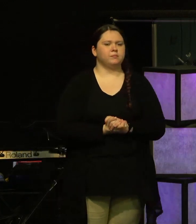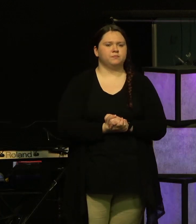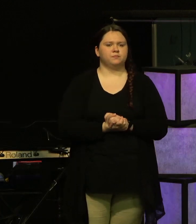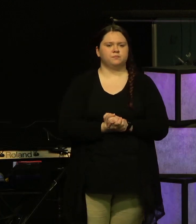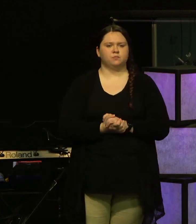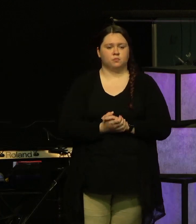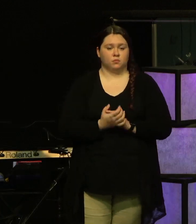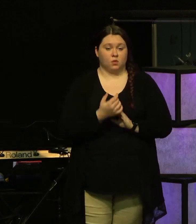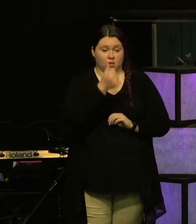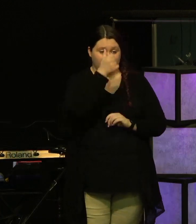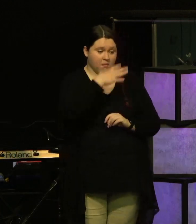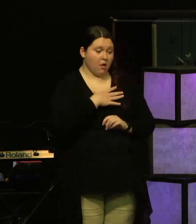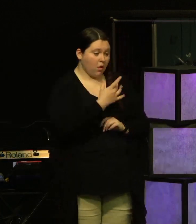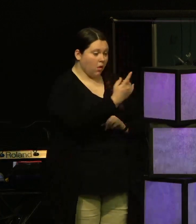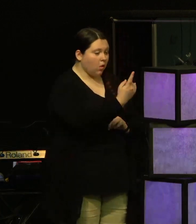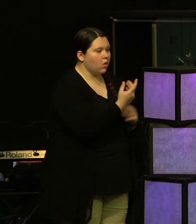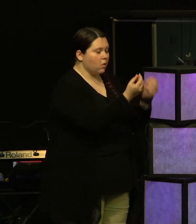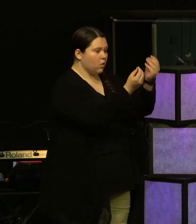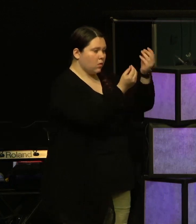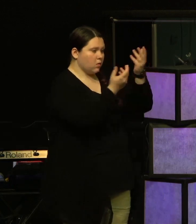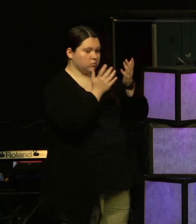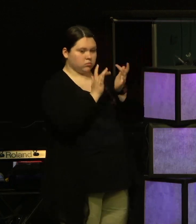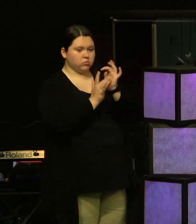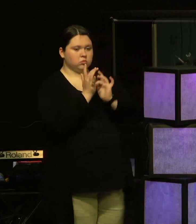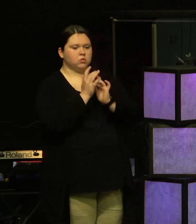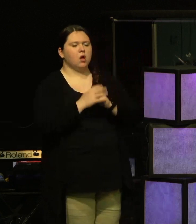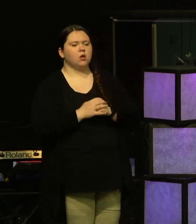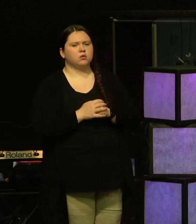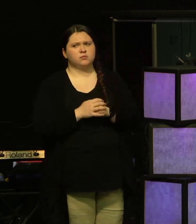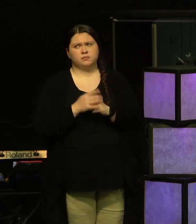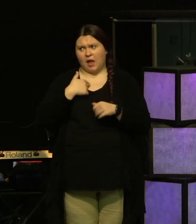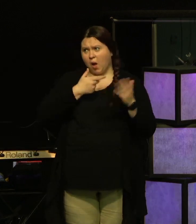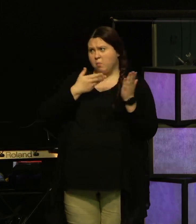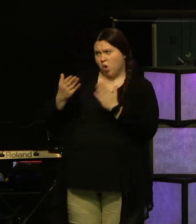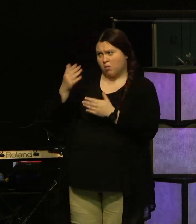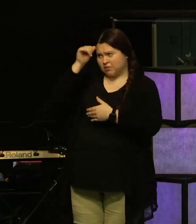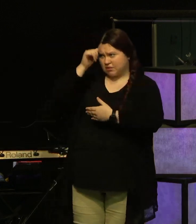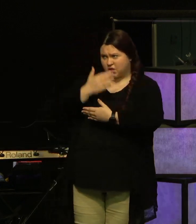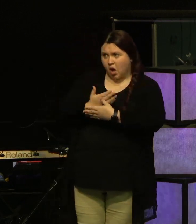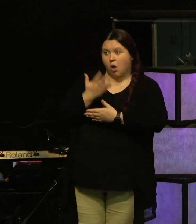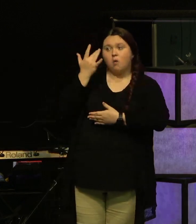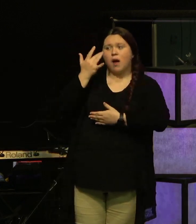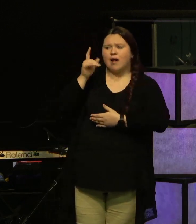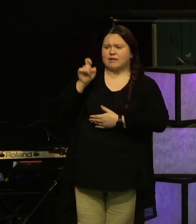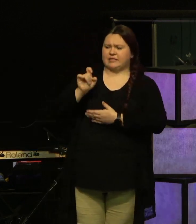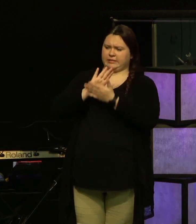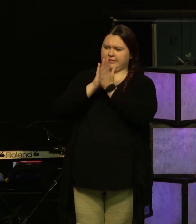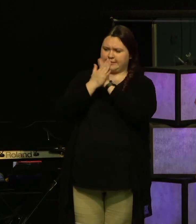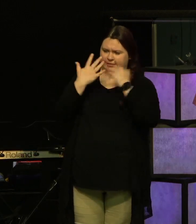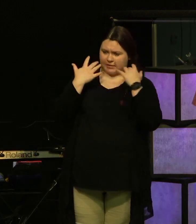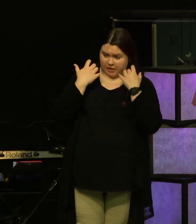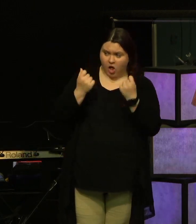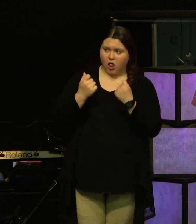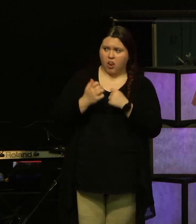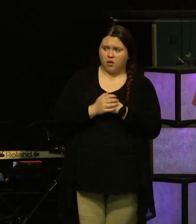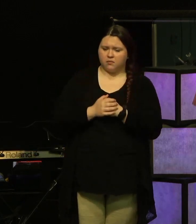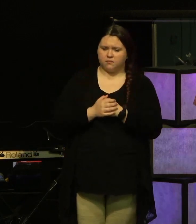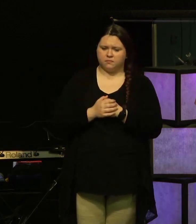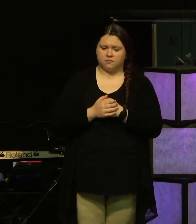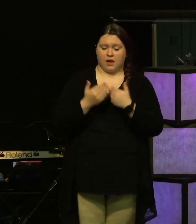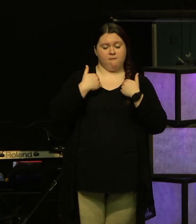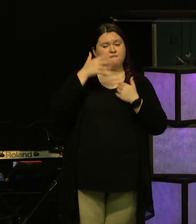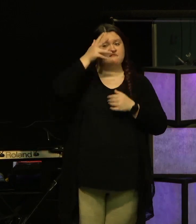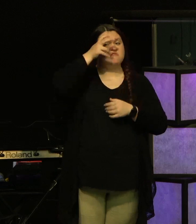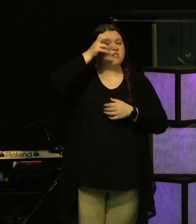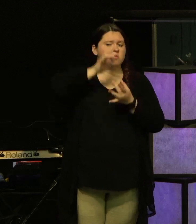One of the men in the crowd spoke up and said, teacher, I brought my son so you could heal him. He's possessed by an